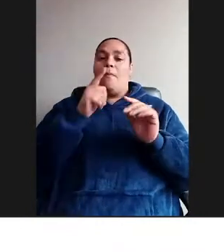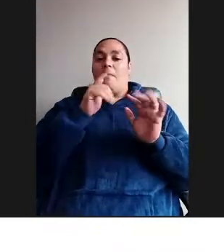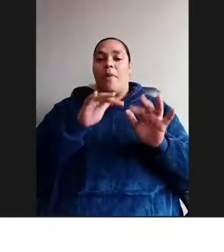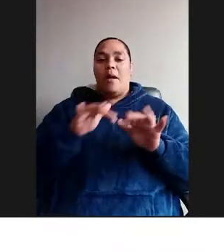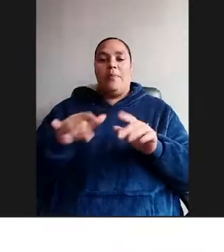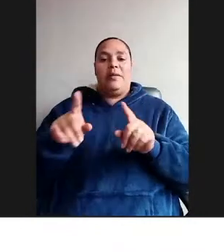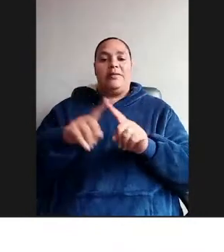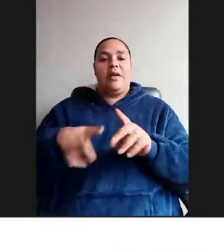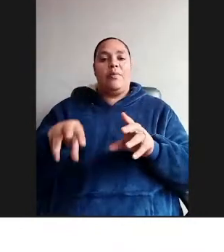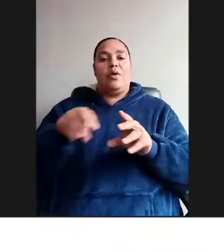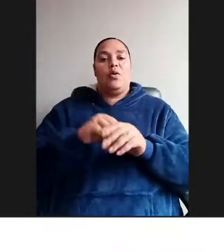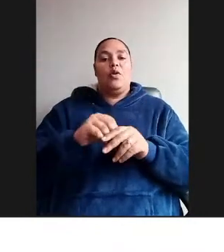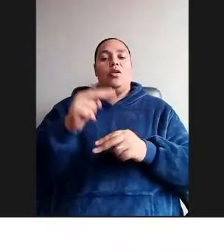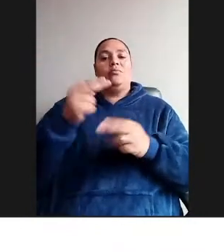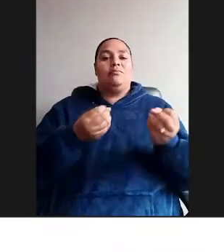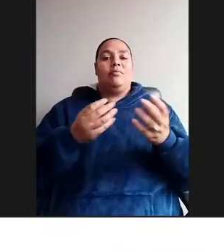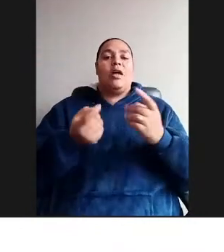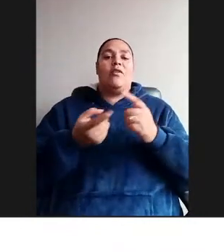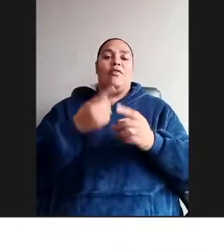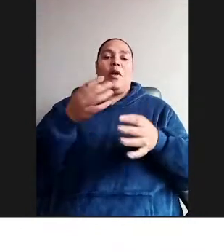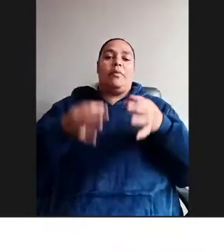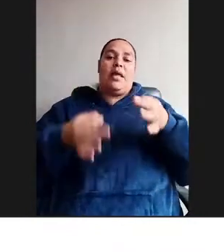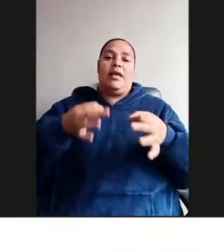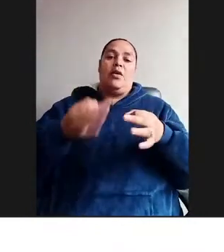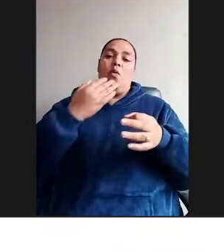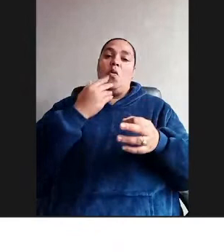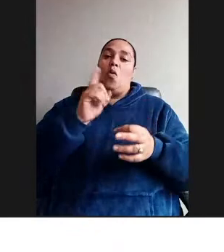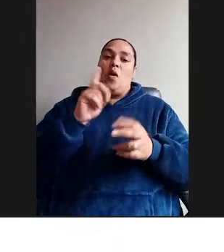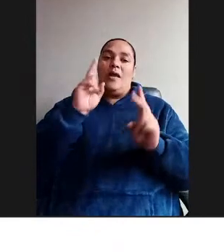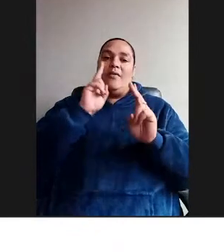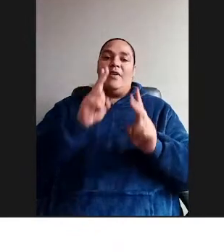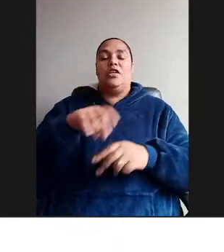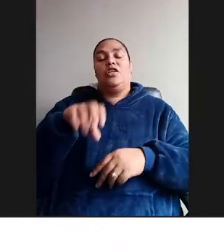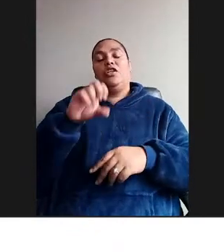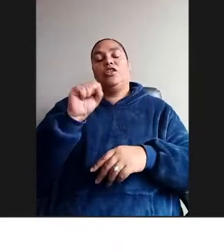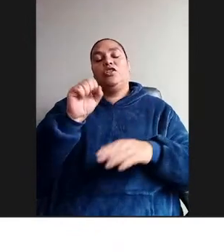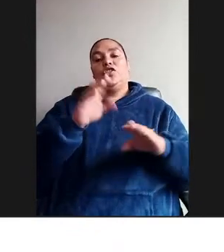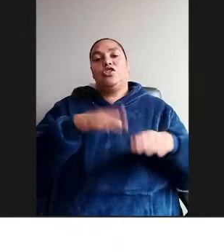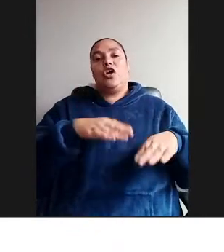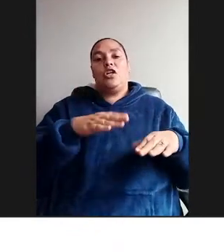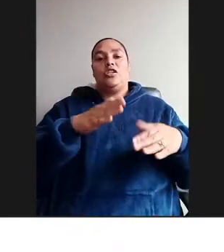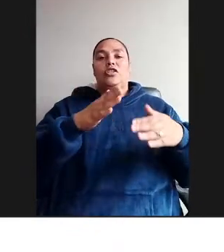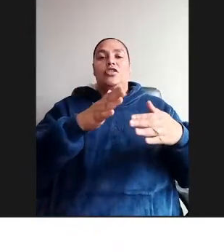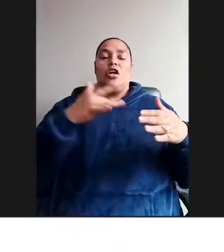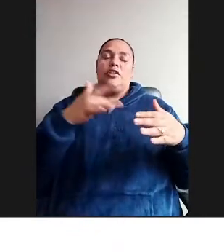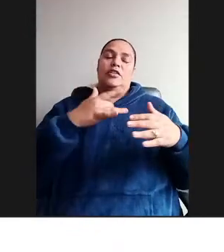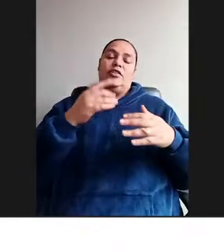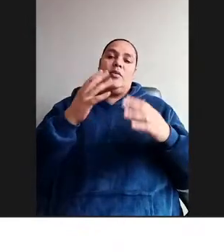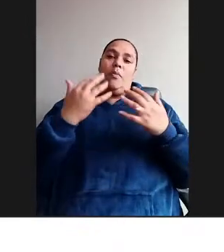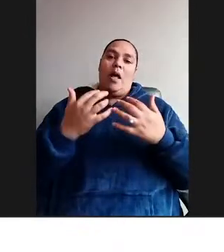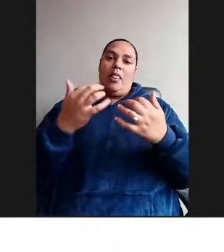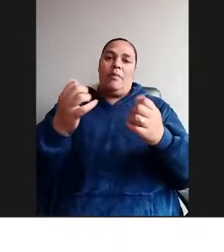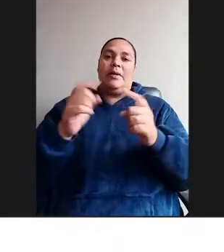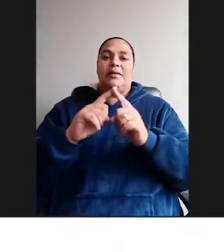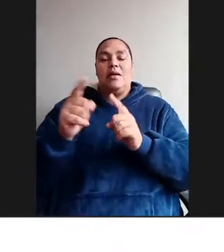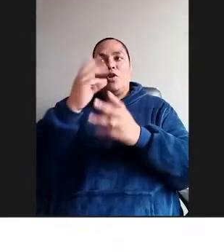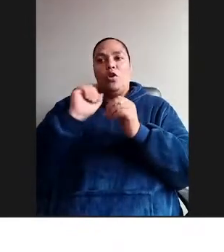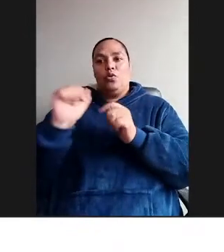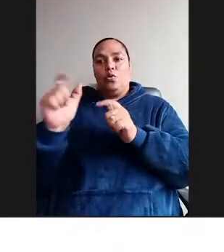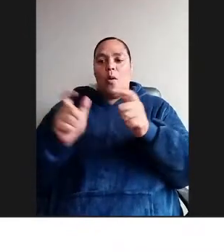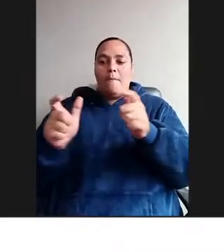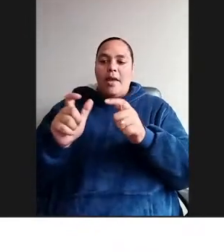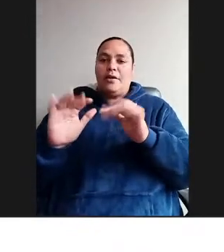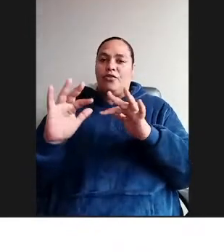the delegation who visited the Scottish Parliament and lessons learned in terms of the management of